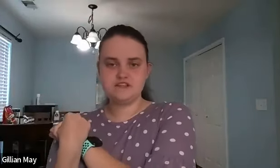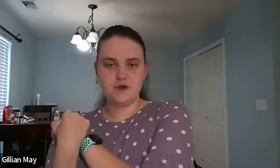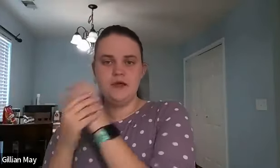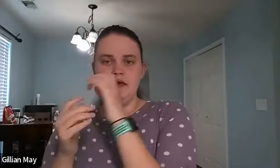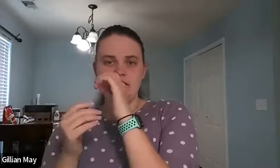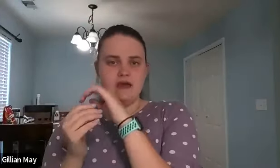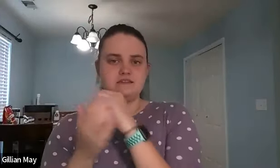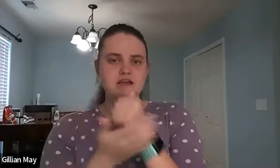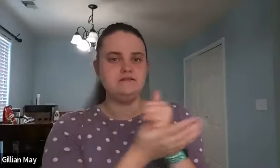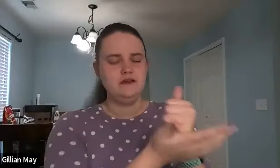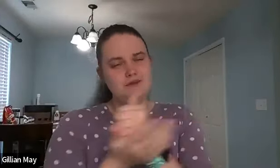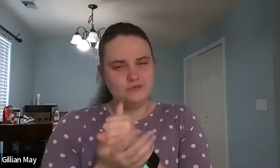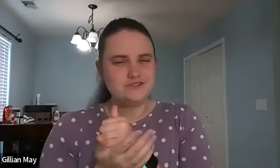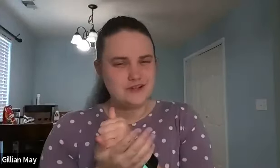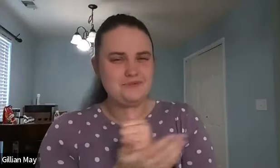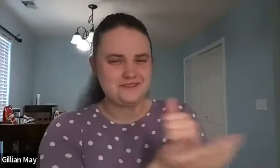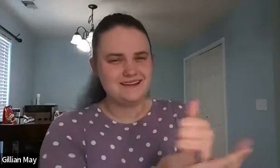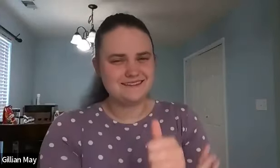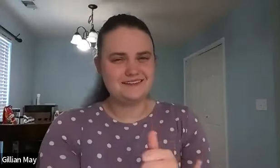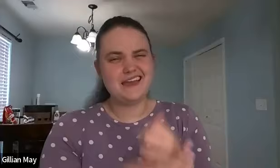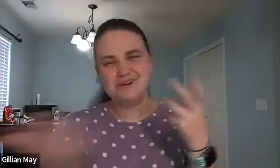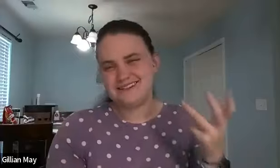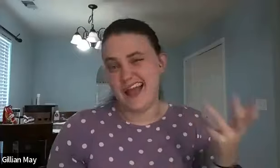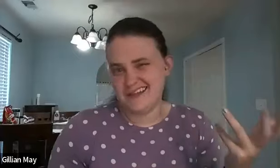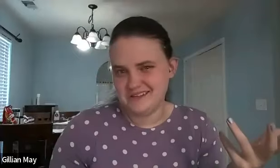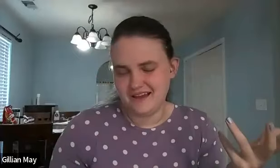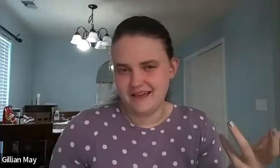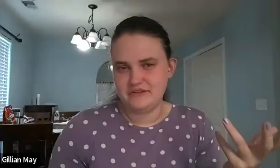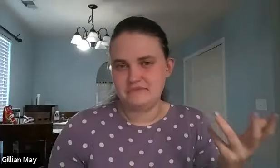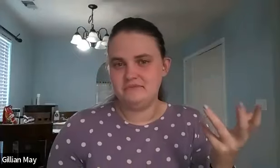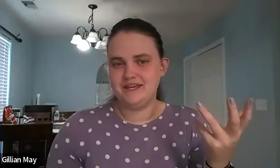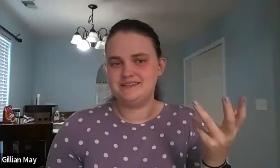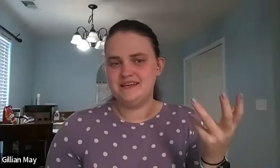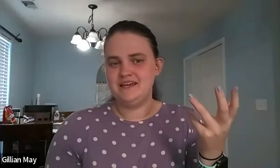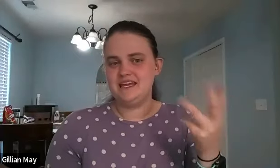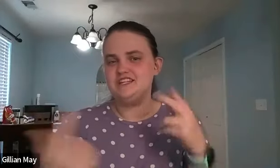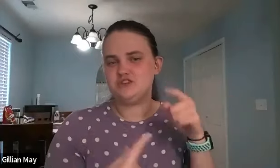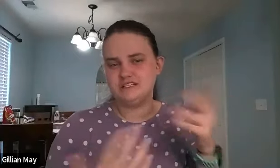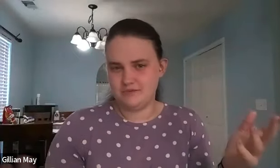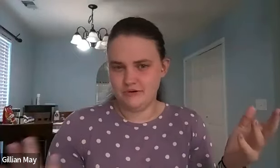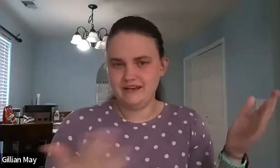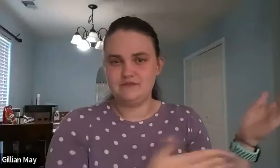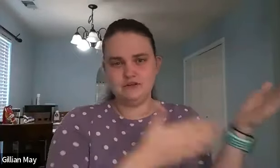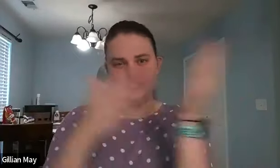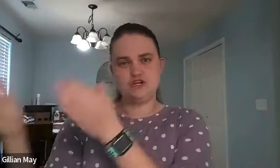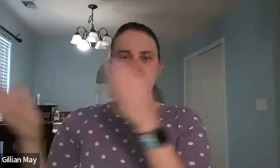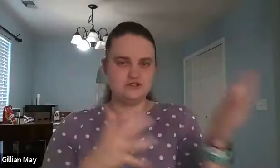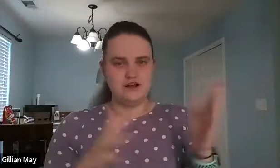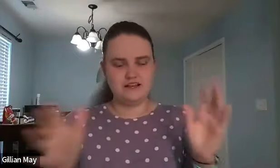so that's kind of, there's a couple of signs like that. And personally, I think I like them because it gets straight to the point. It really shows who you're talking